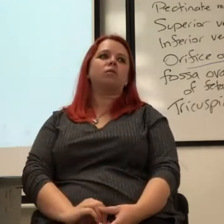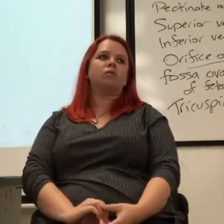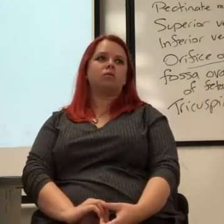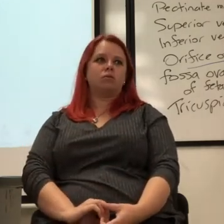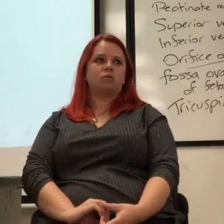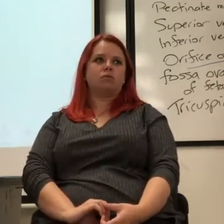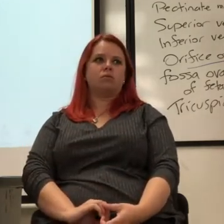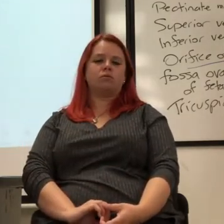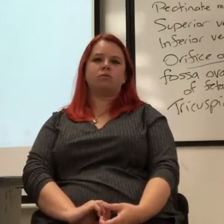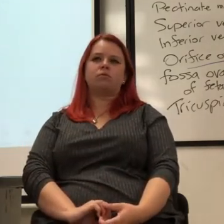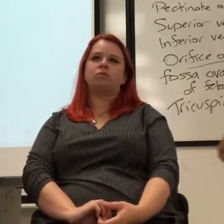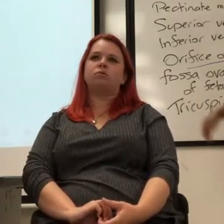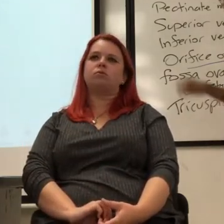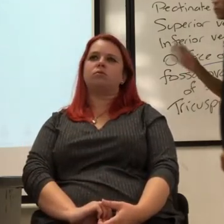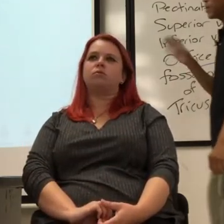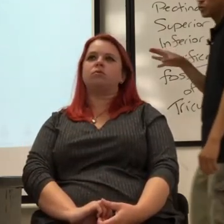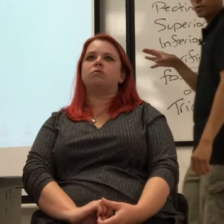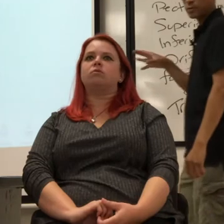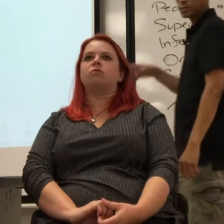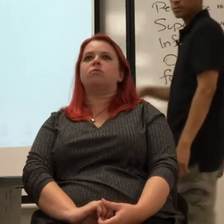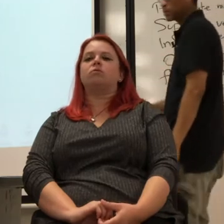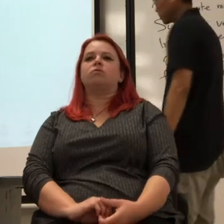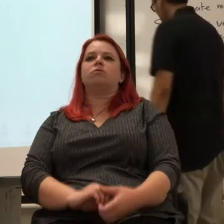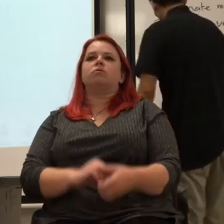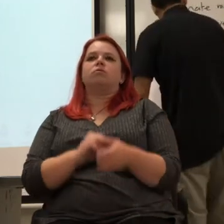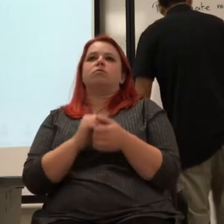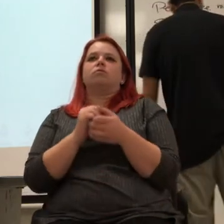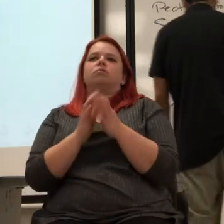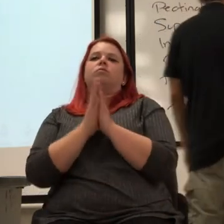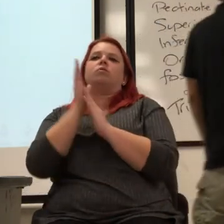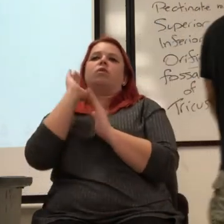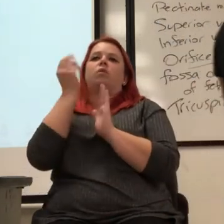I'm going to clear the board, then we'll start again. I'm going to do ventricles.